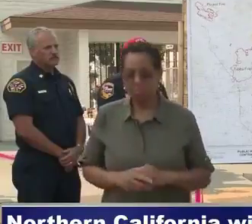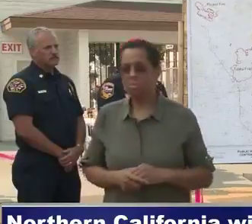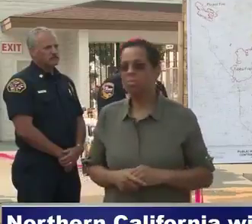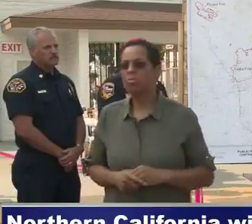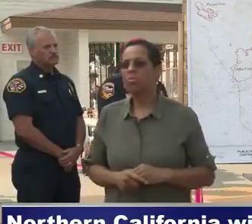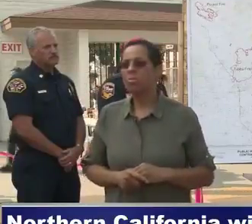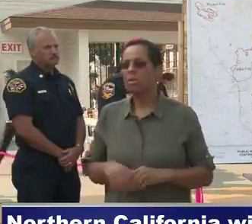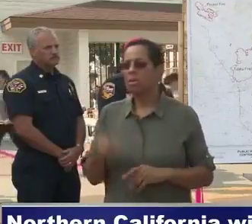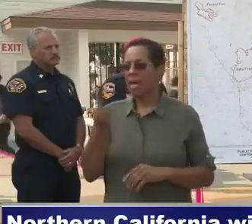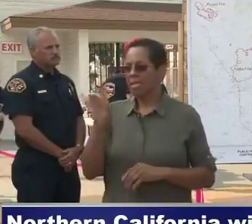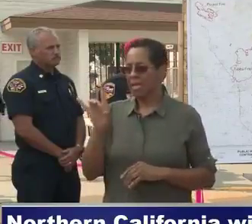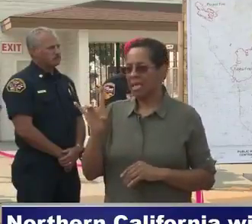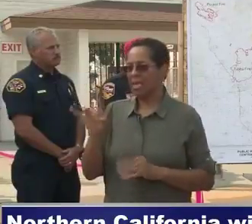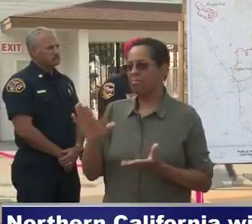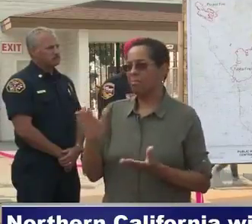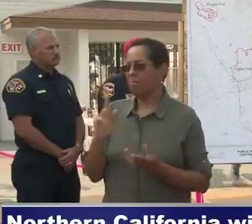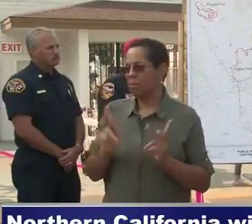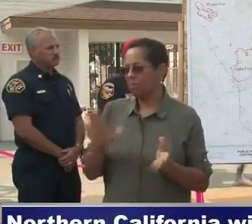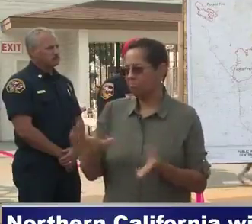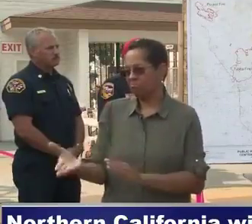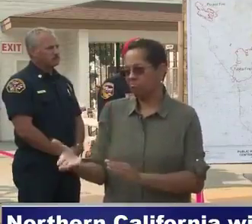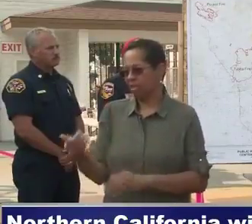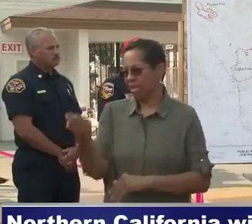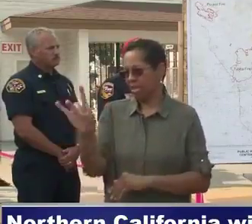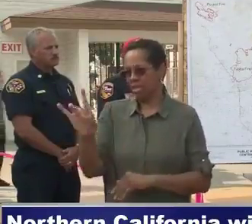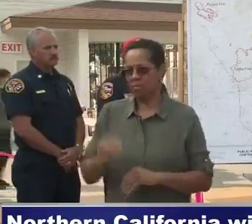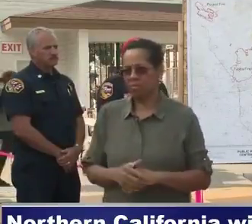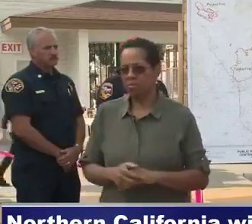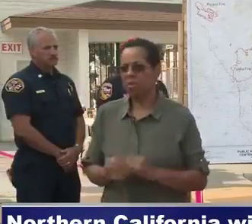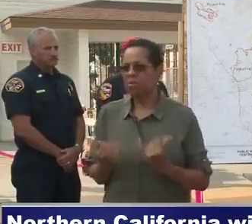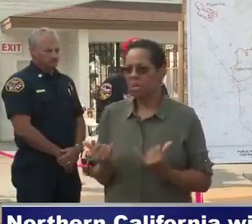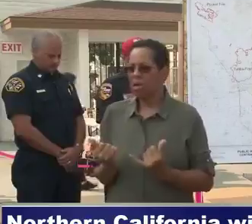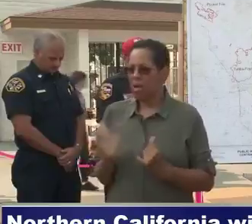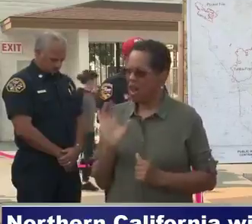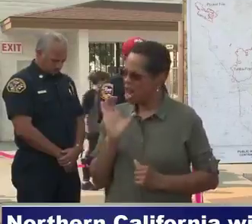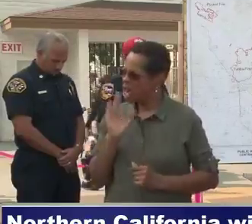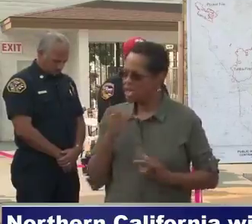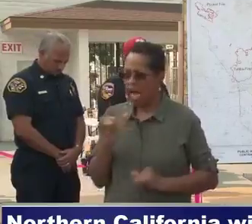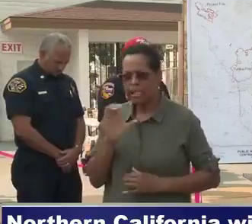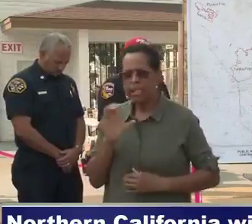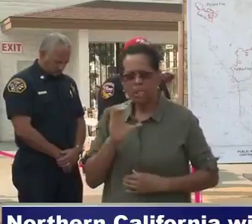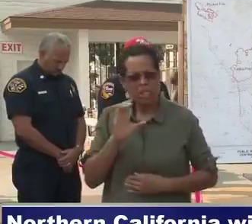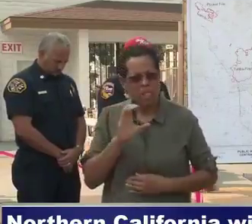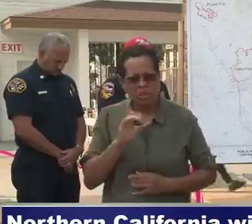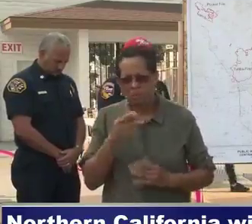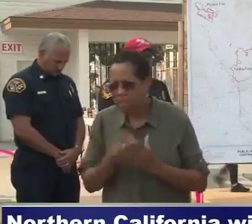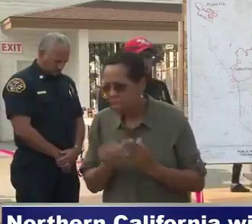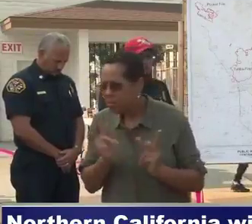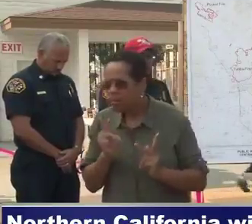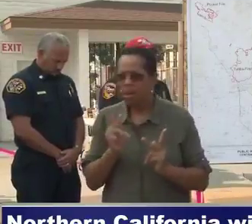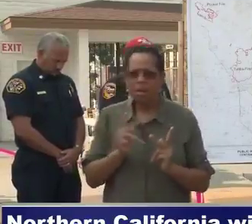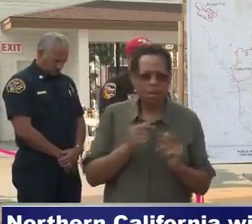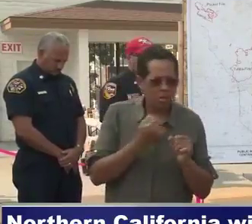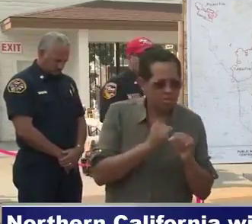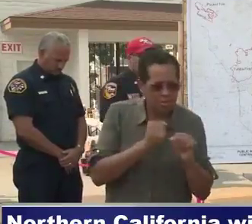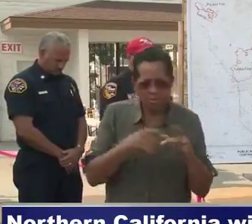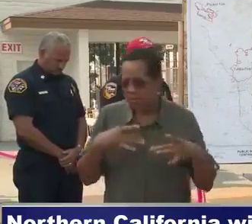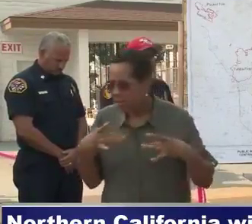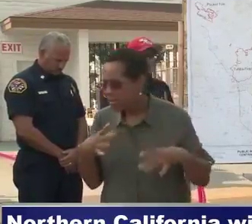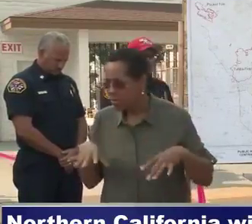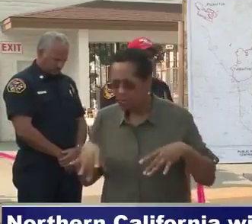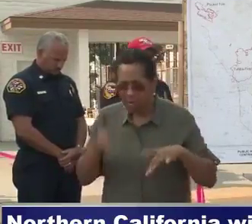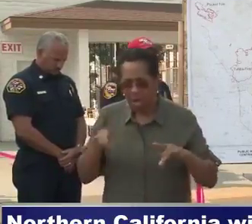now. Today is the biggest push we put out there as far as missing persons and recoveries, so we hope to get a lot of work done today. Last thing I